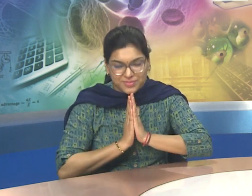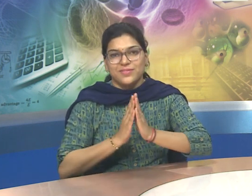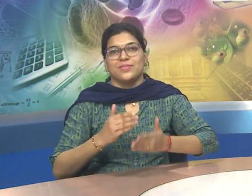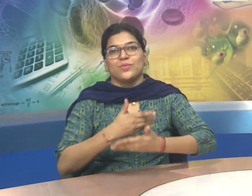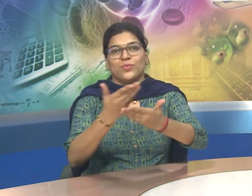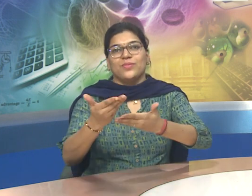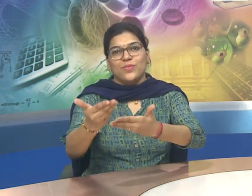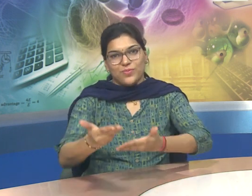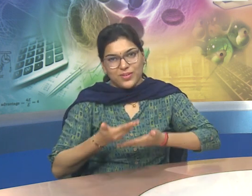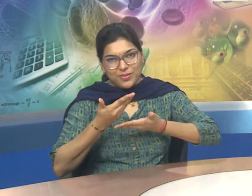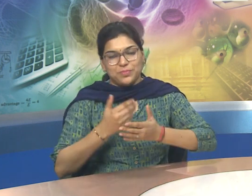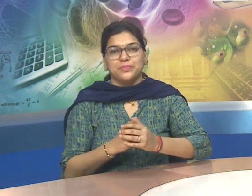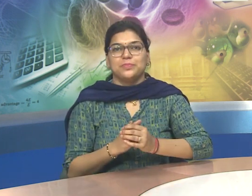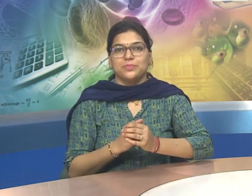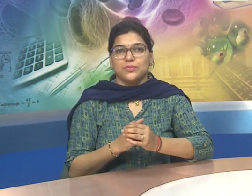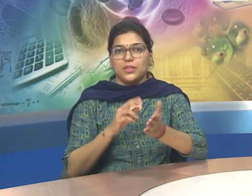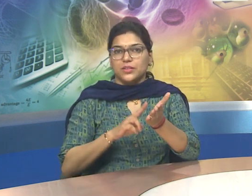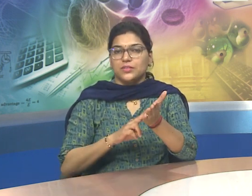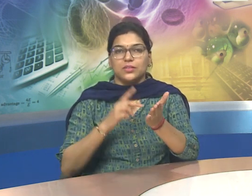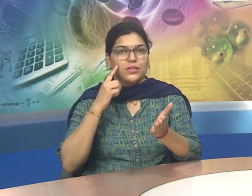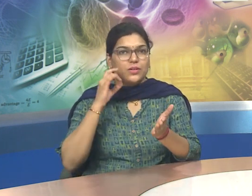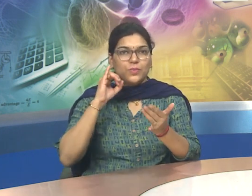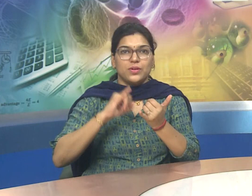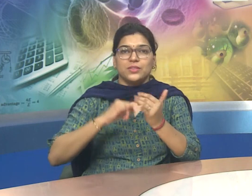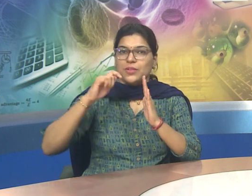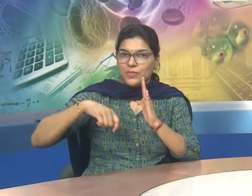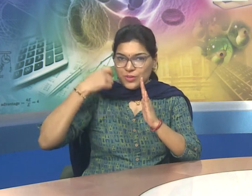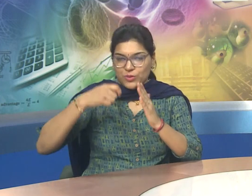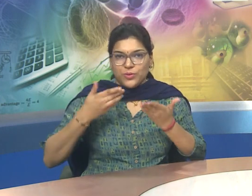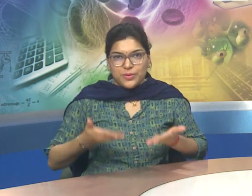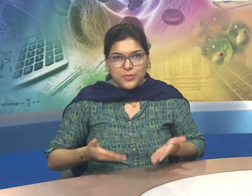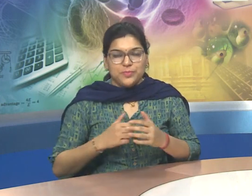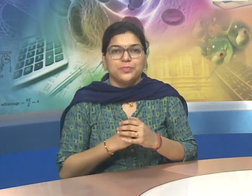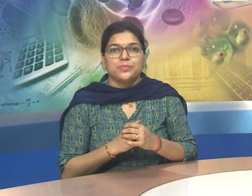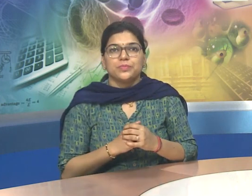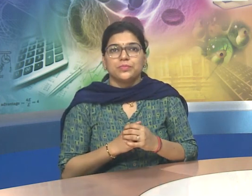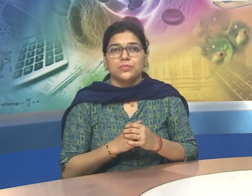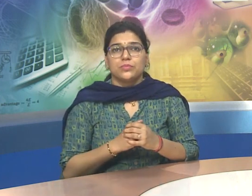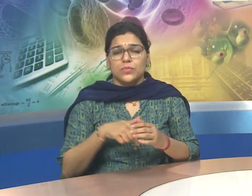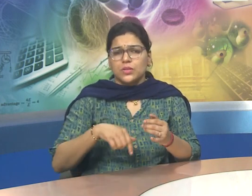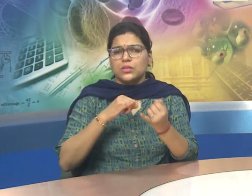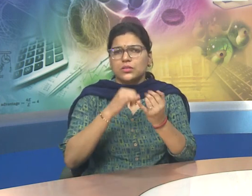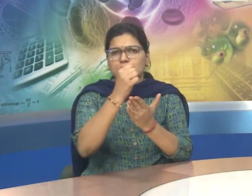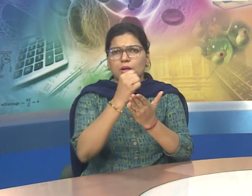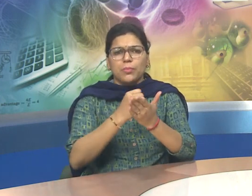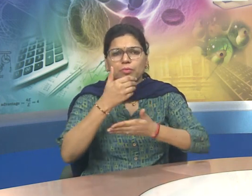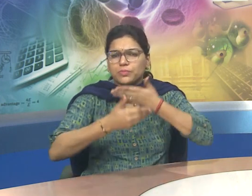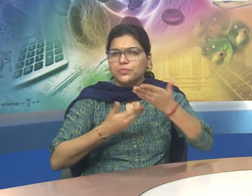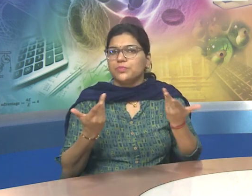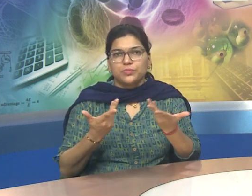Namaskar. NIOS welcomes you all in this educational video. Now we are going to do data entry operation.